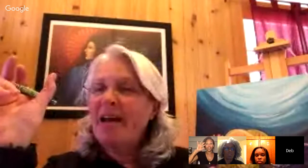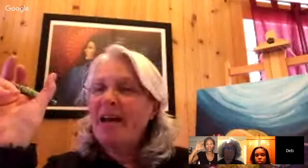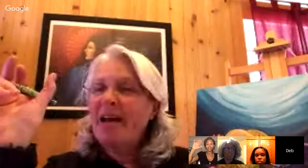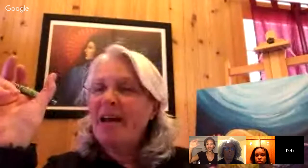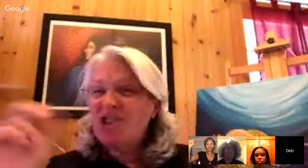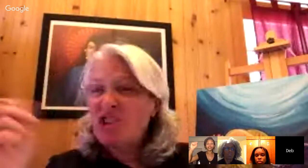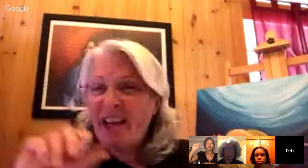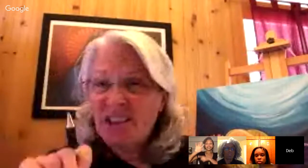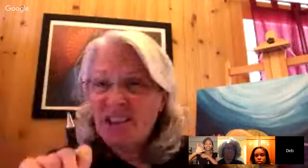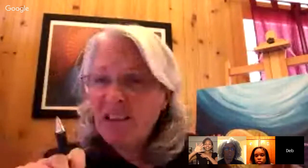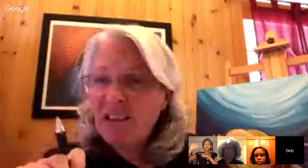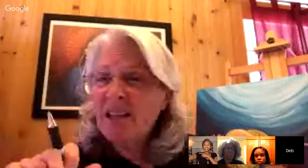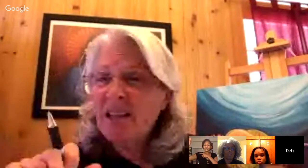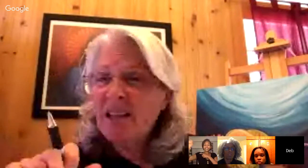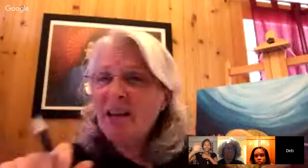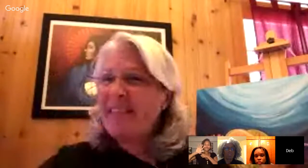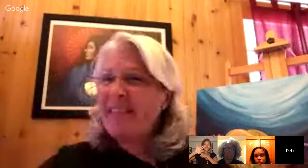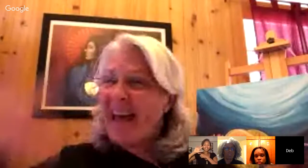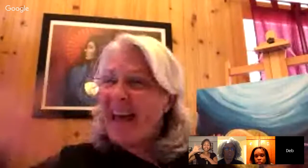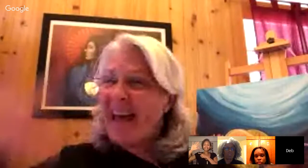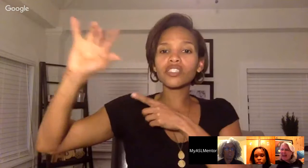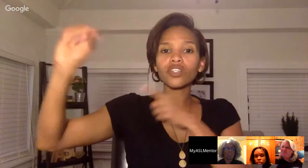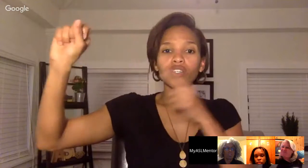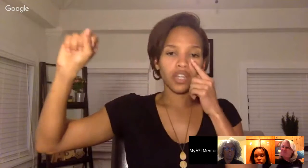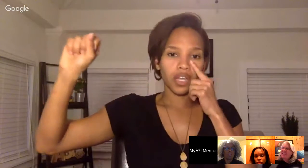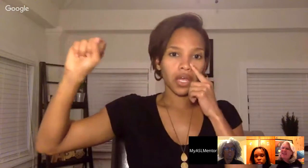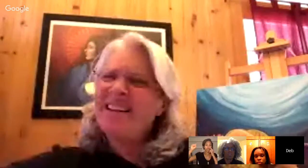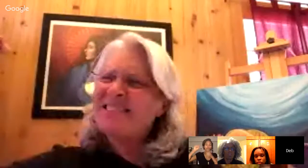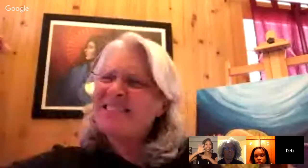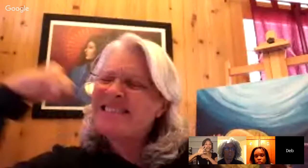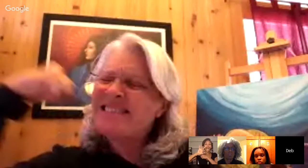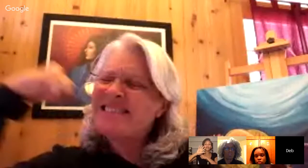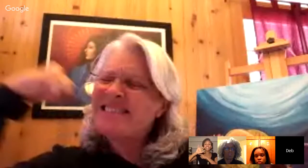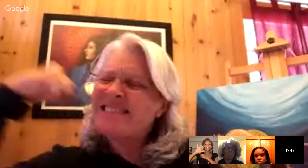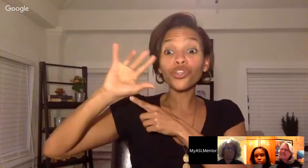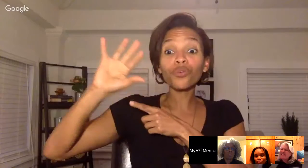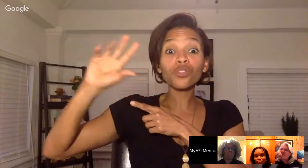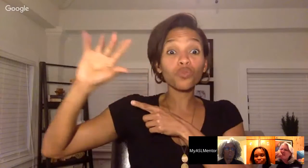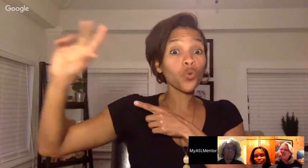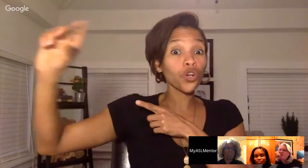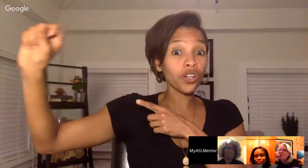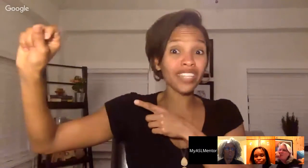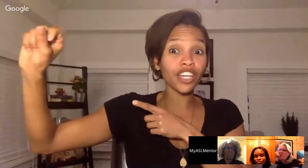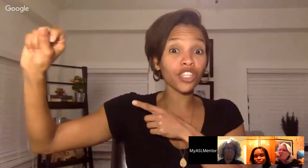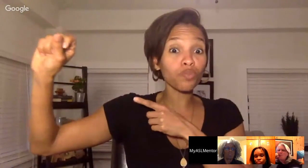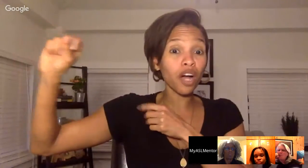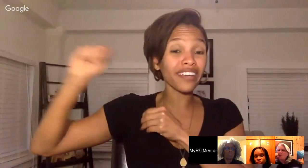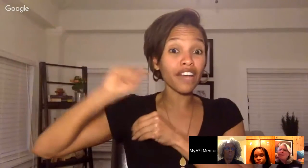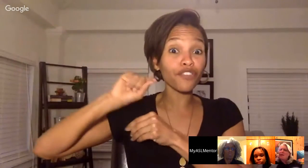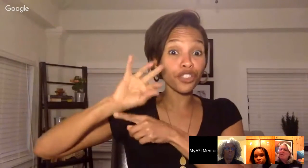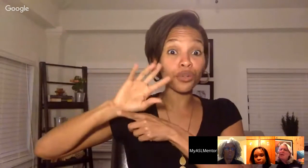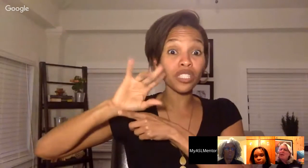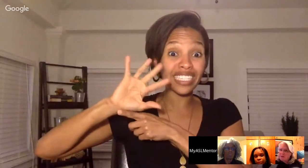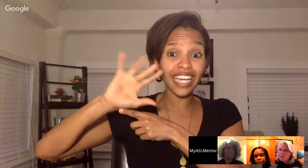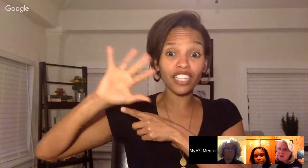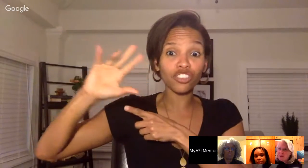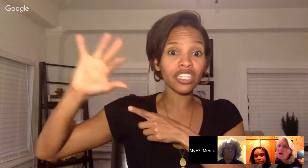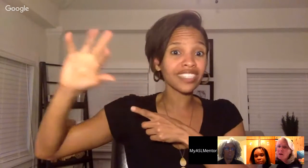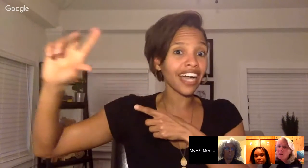sign? It means, yeah. I'm going to use words that you'll probably never use intentionally because